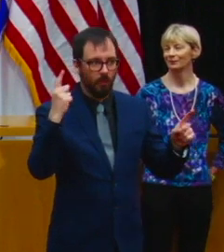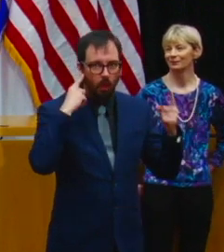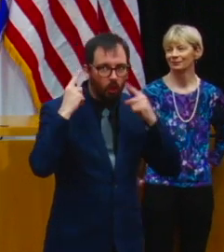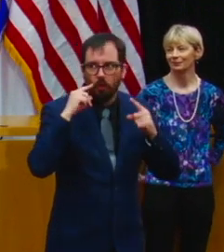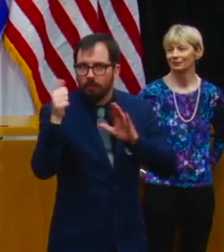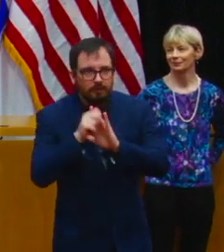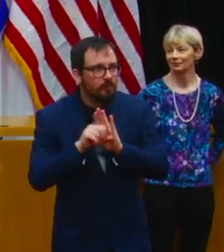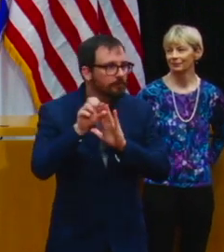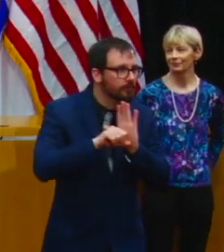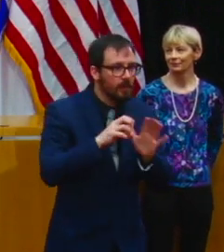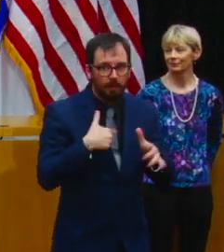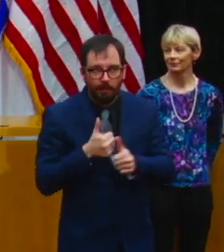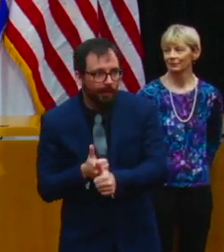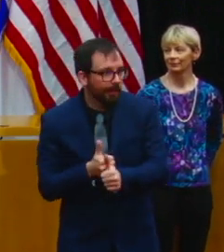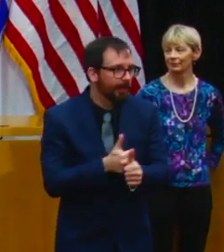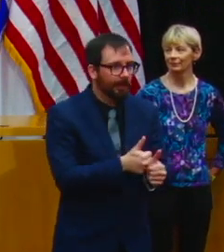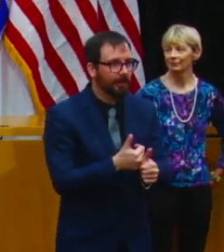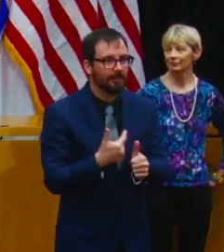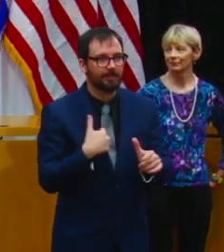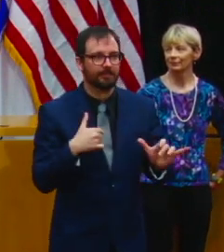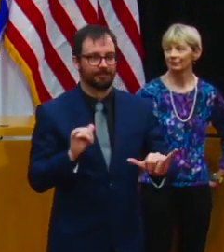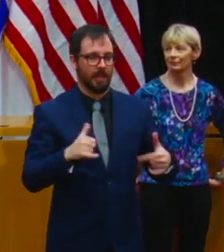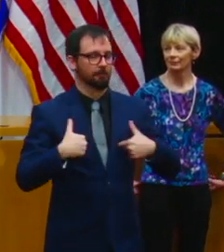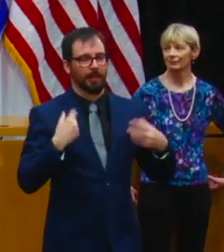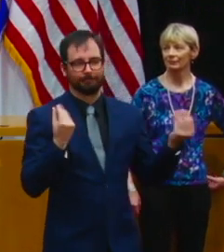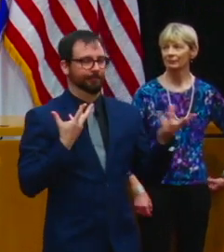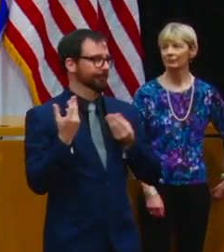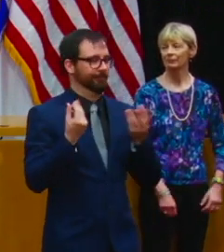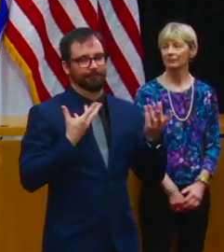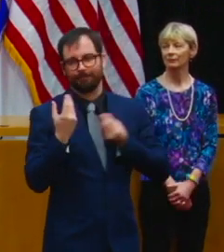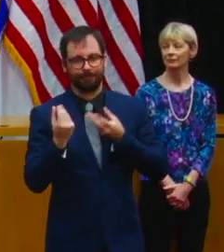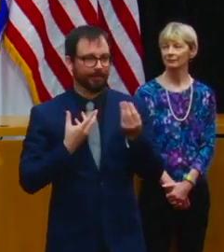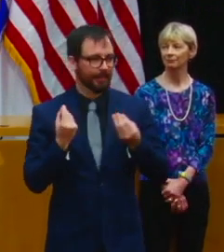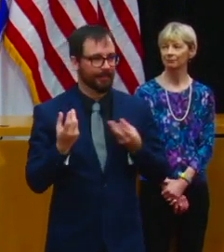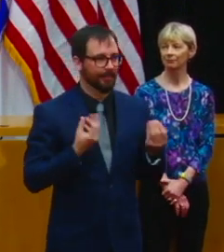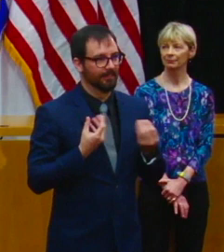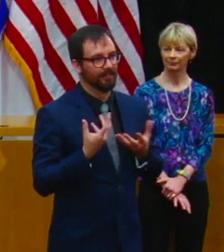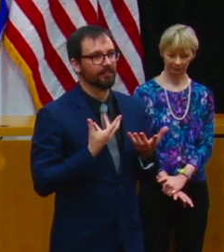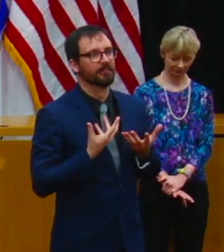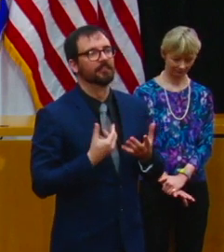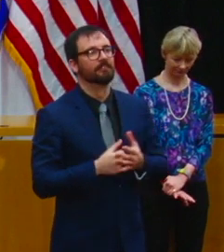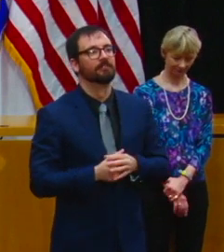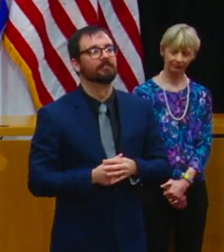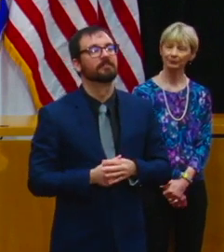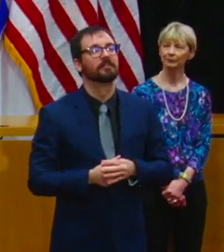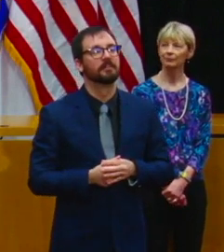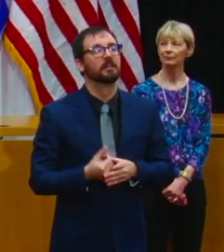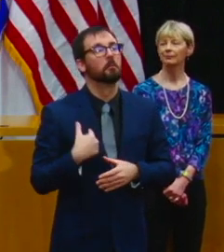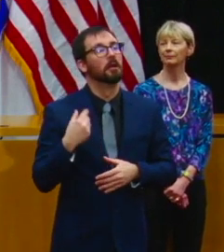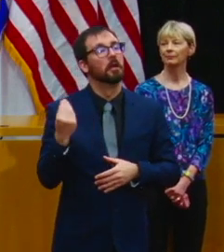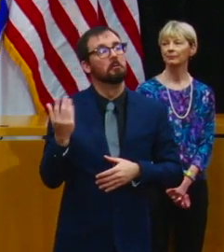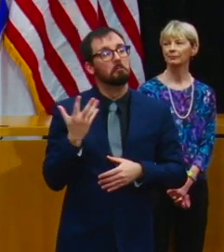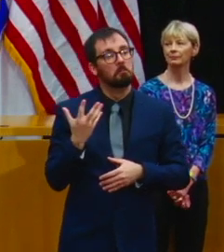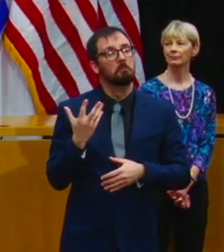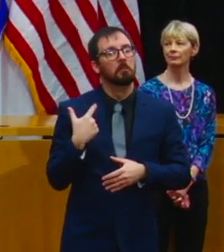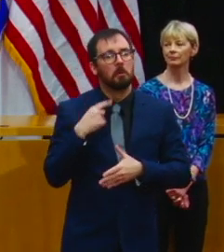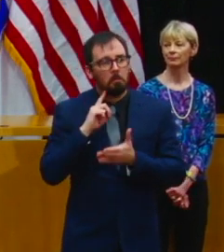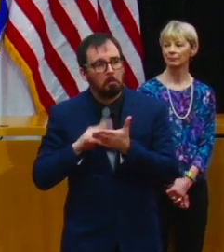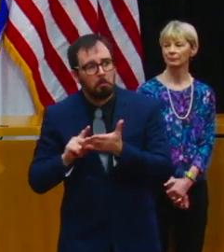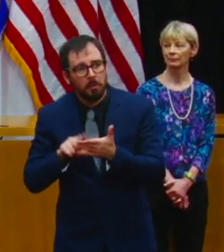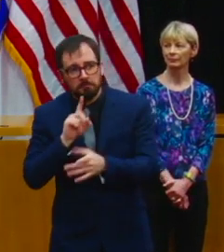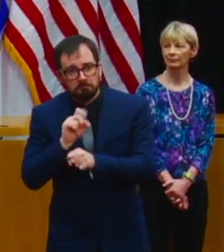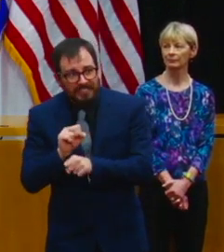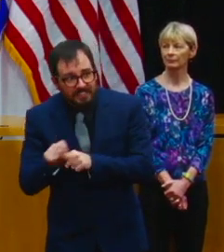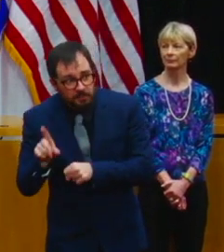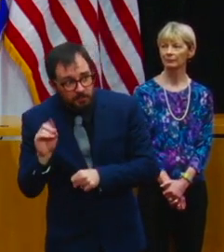about what other states are doing too. And then we follow up and find out if that's in fact what they are doing. And sometimes it is